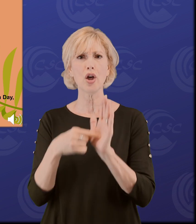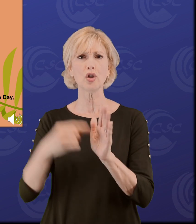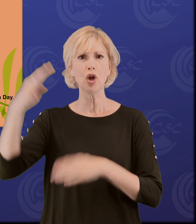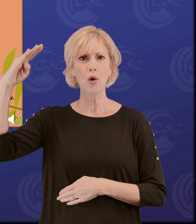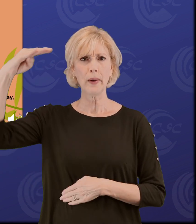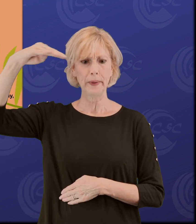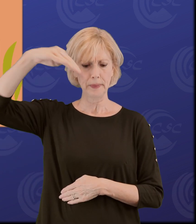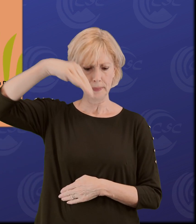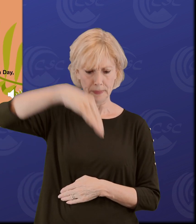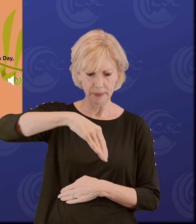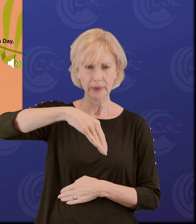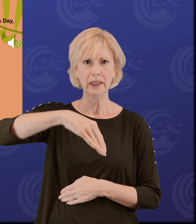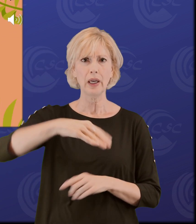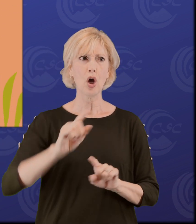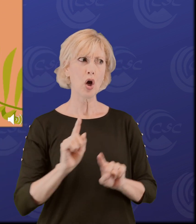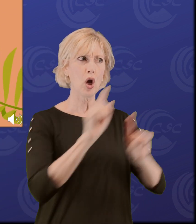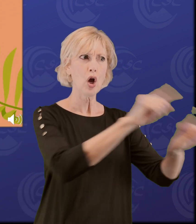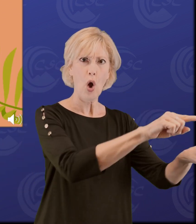mail.